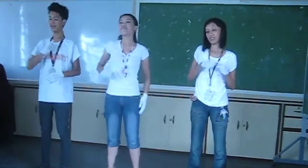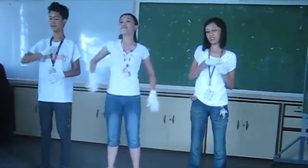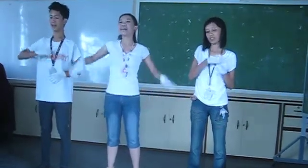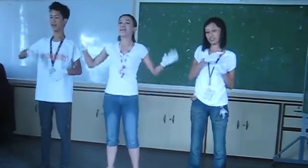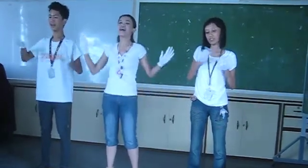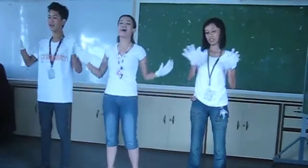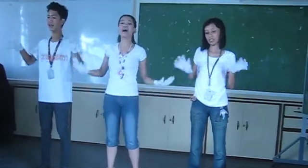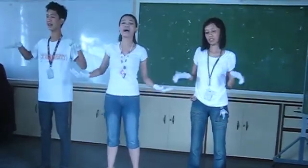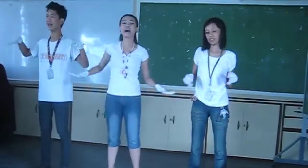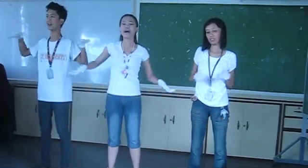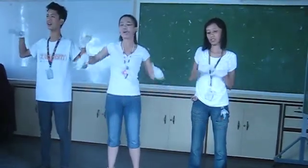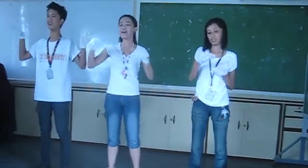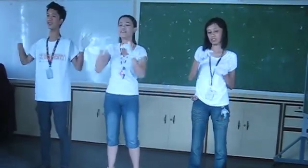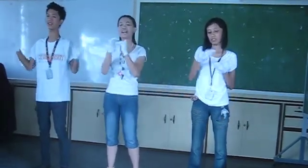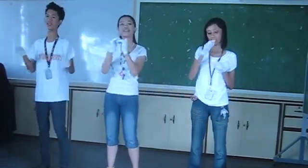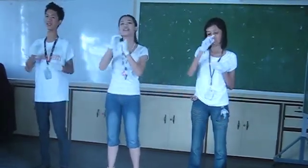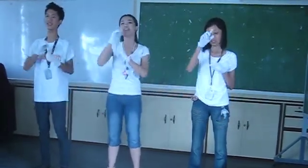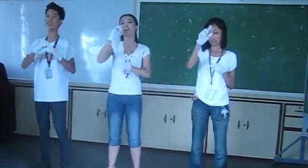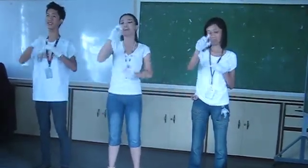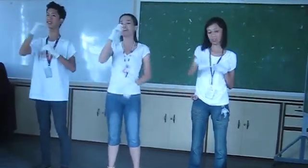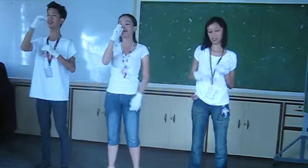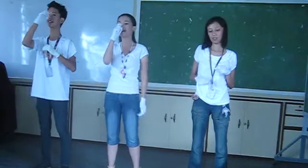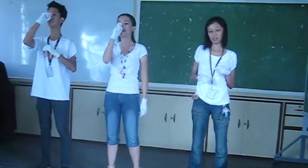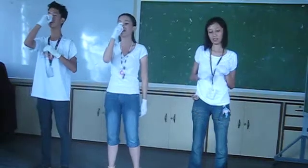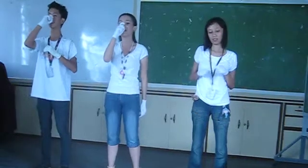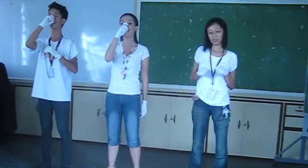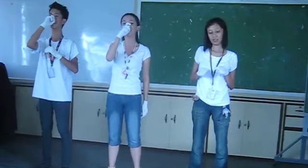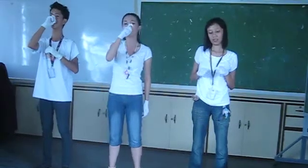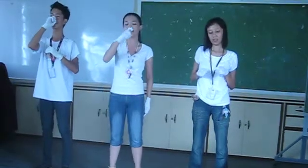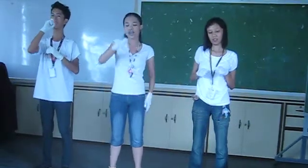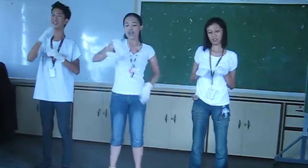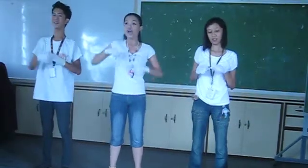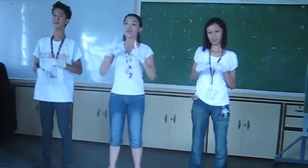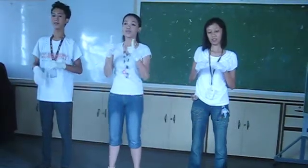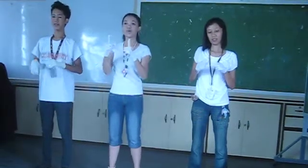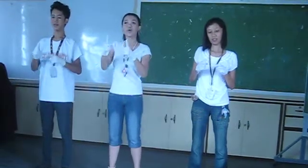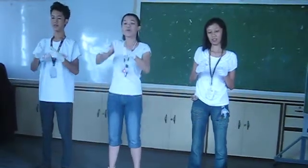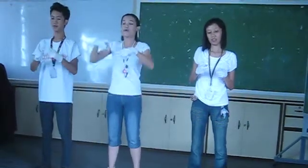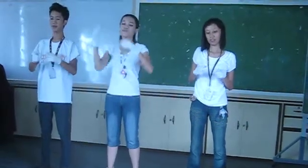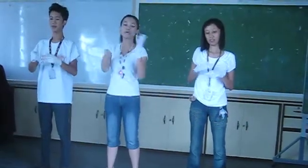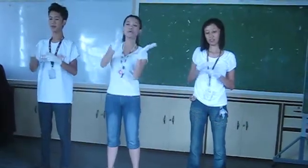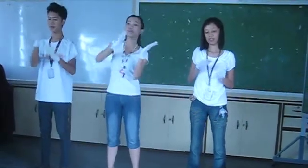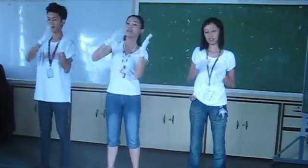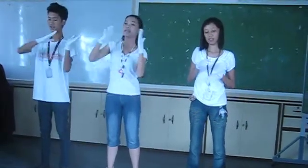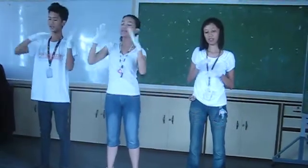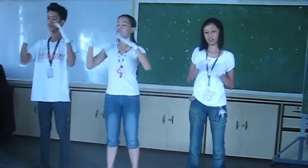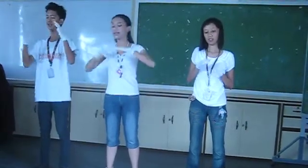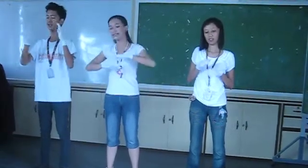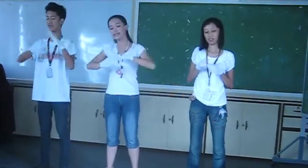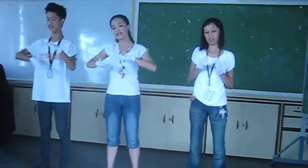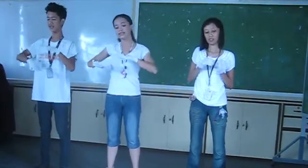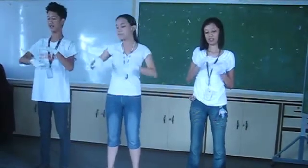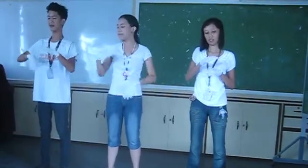fly higher than an eagle. You were the wind beneath